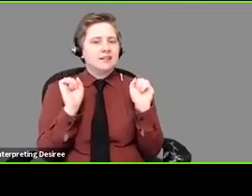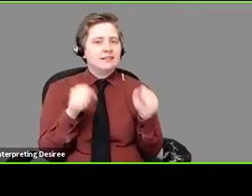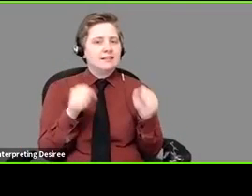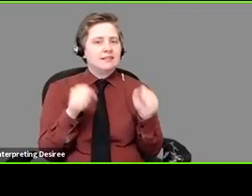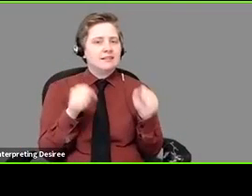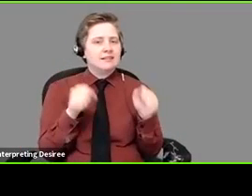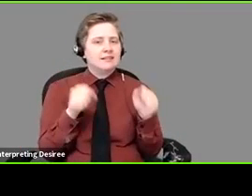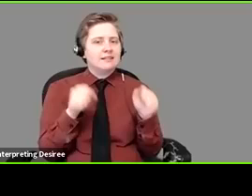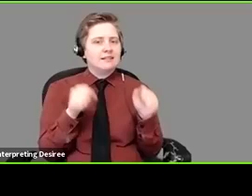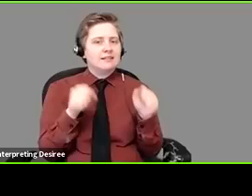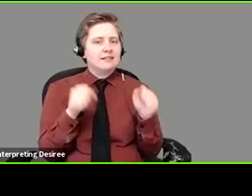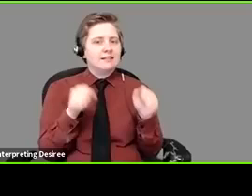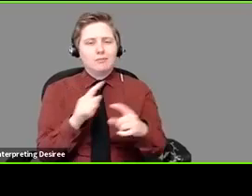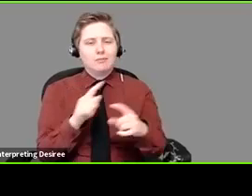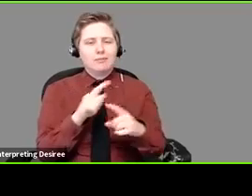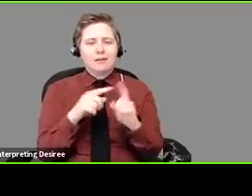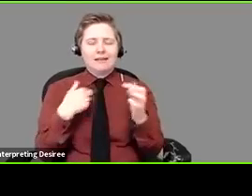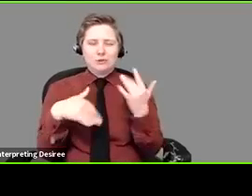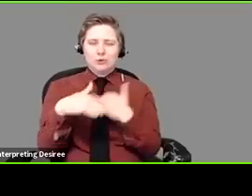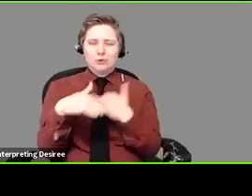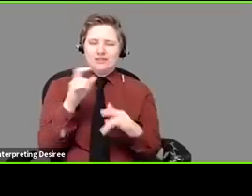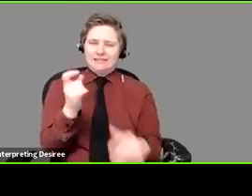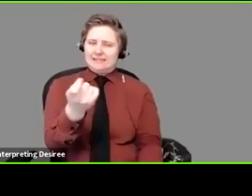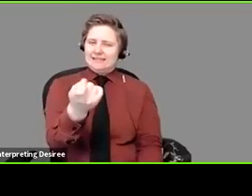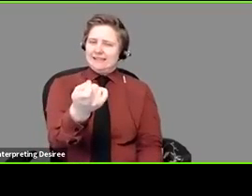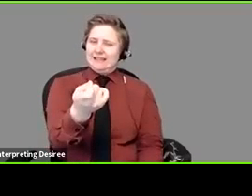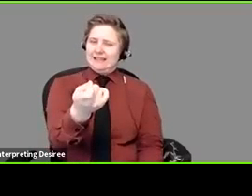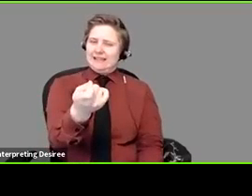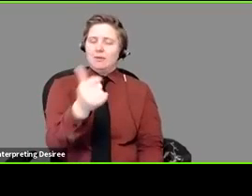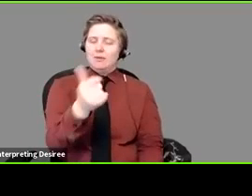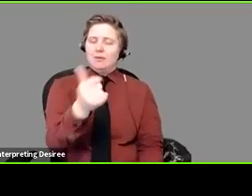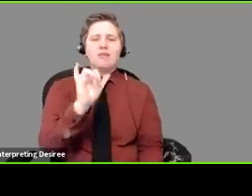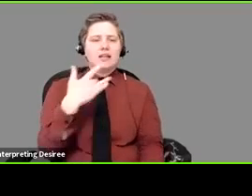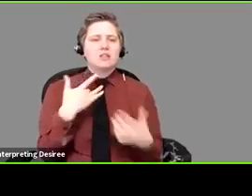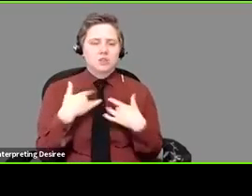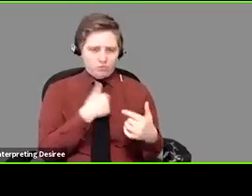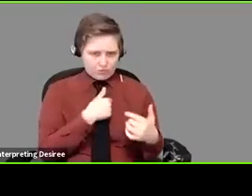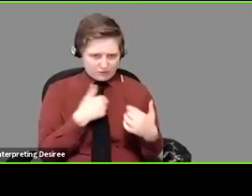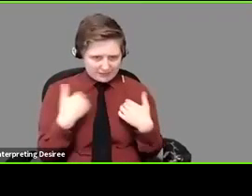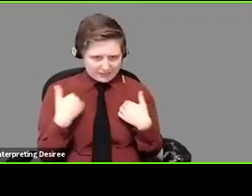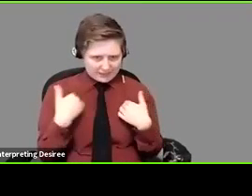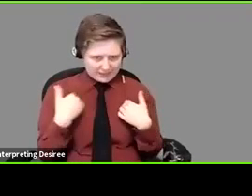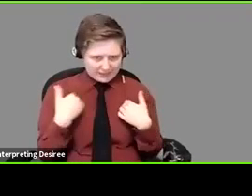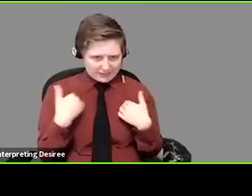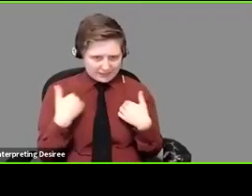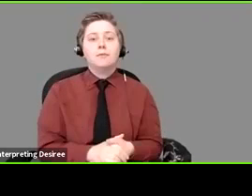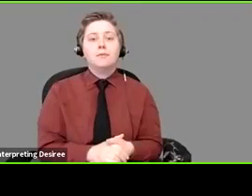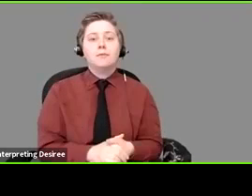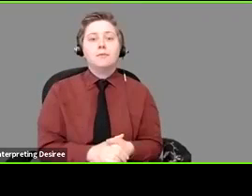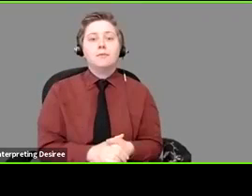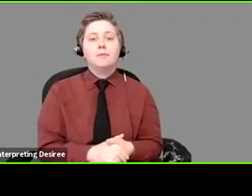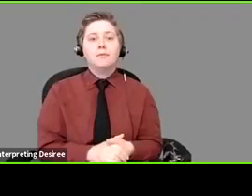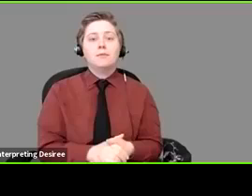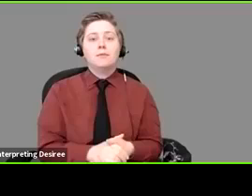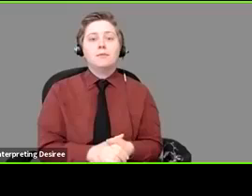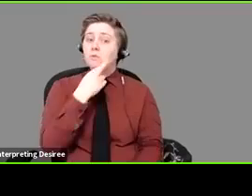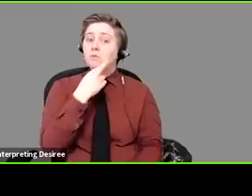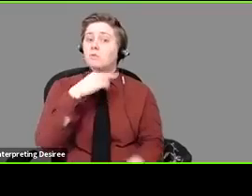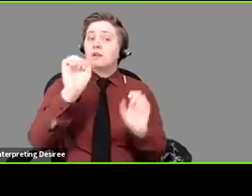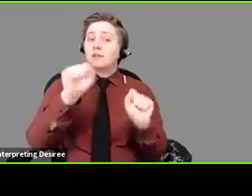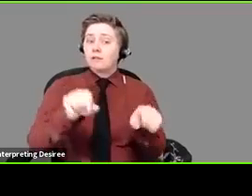socialize a little bit. But I say socialize a little bit, and that's a concern that we're having. Remember, the restaurants are going to be able to open